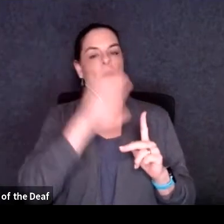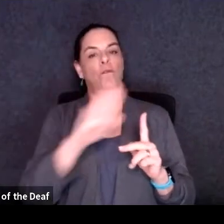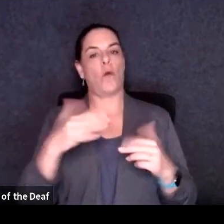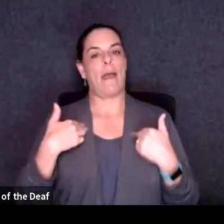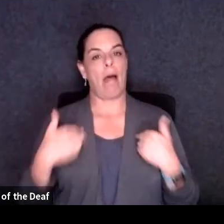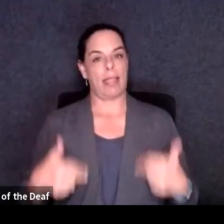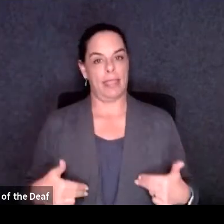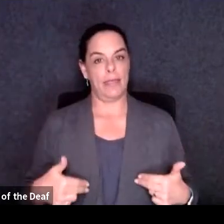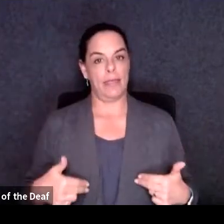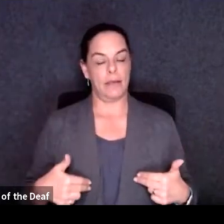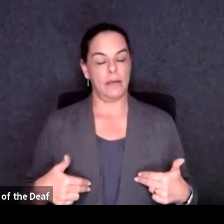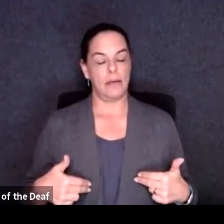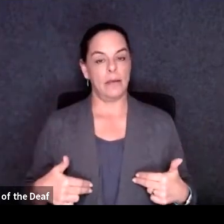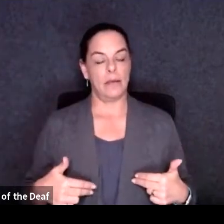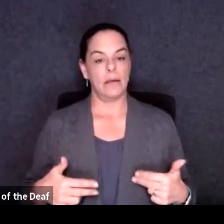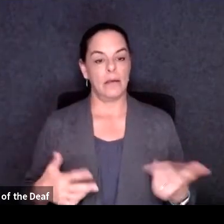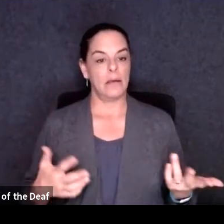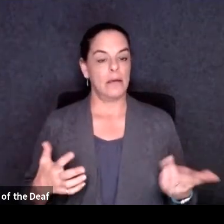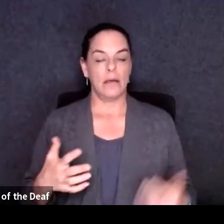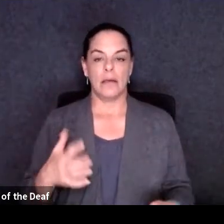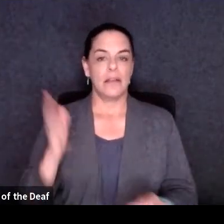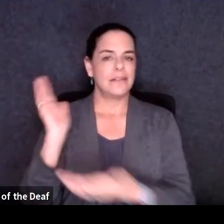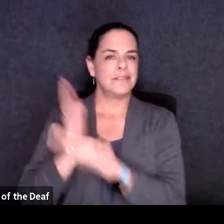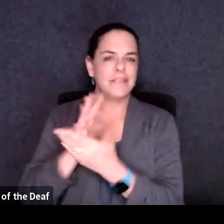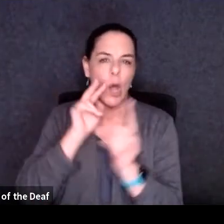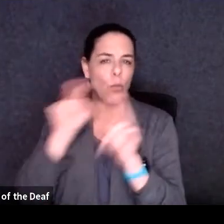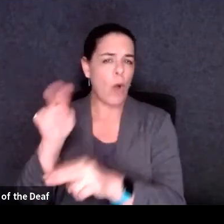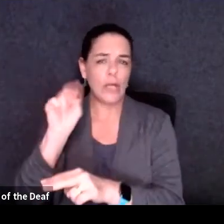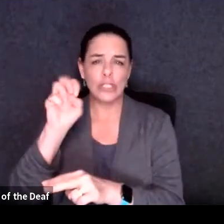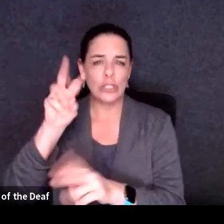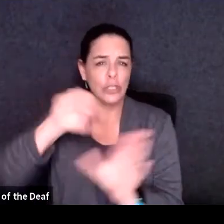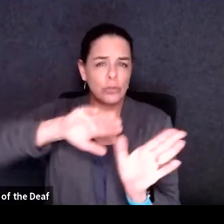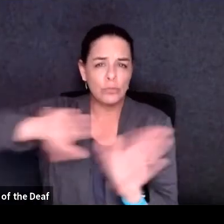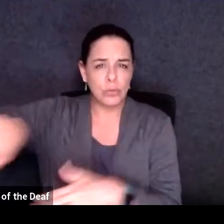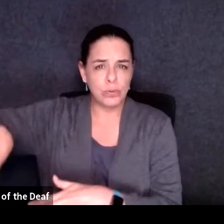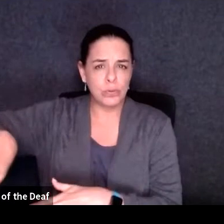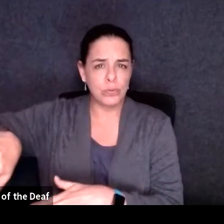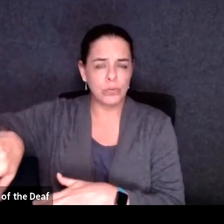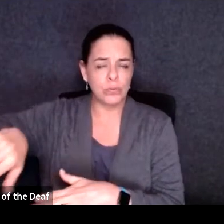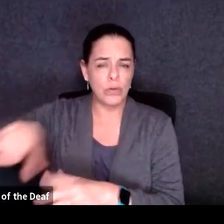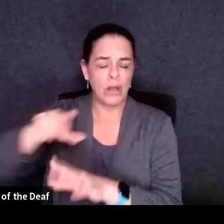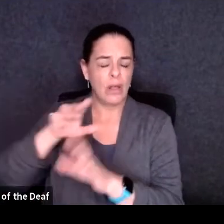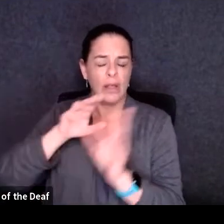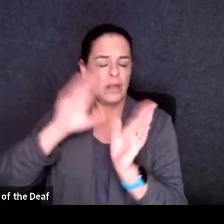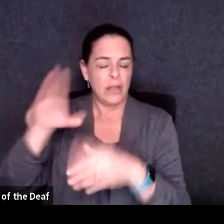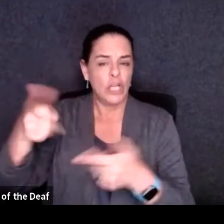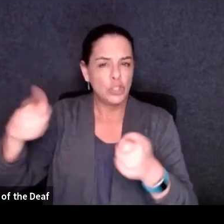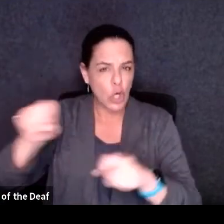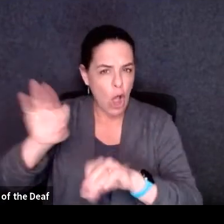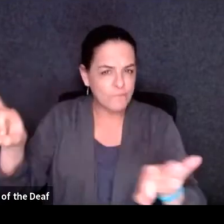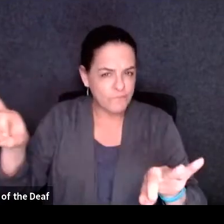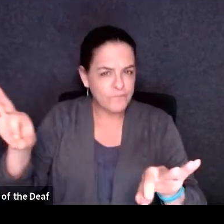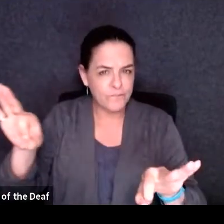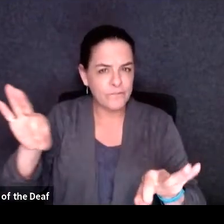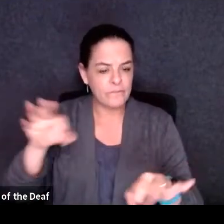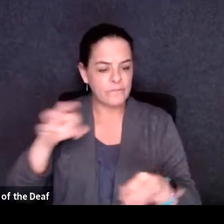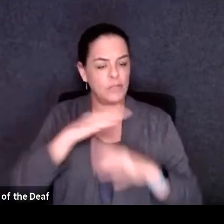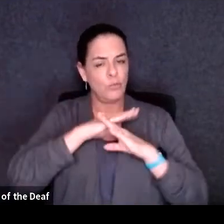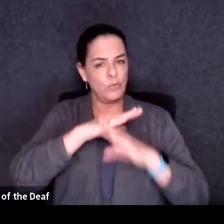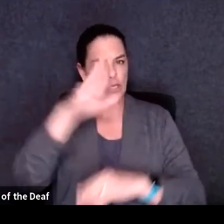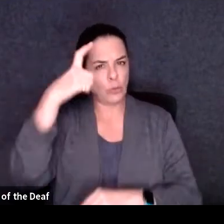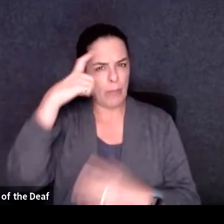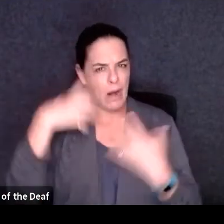want you to tune out of the news and try to step away so your mental health can be protected as much as possible. Get